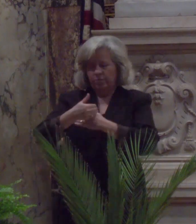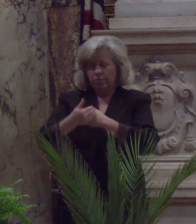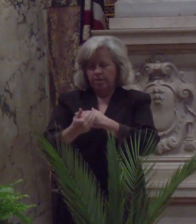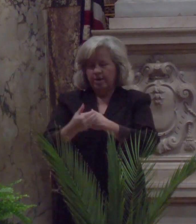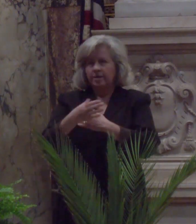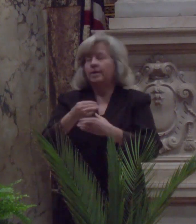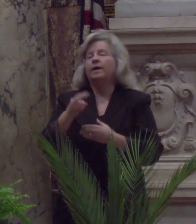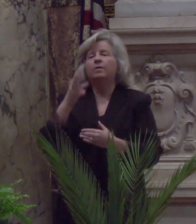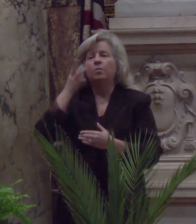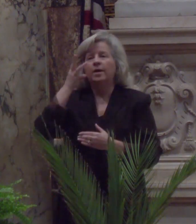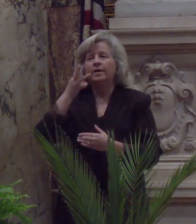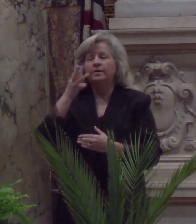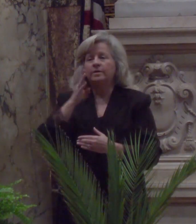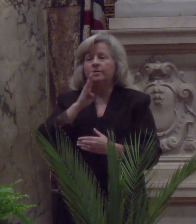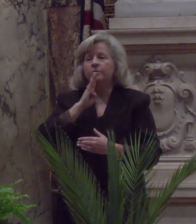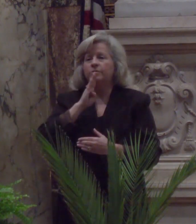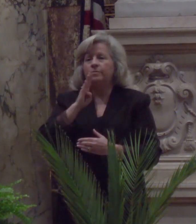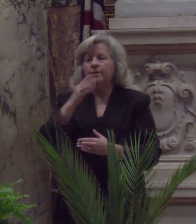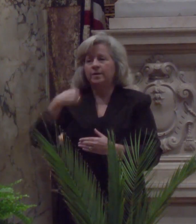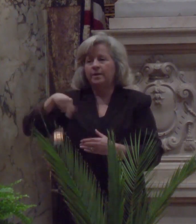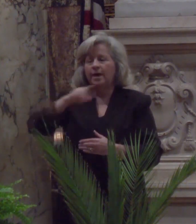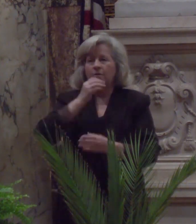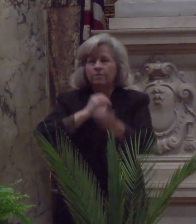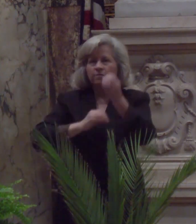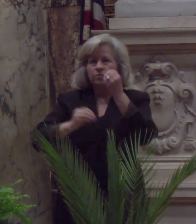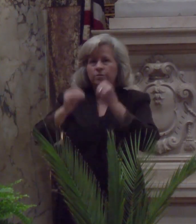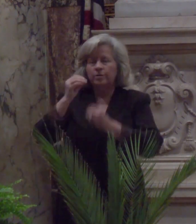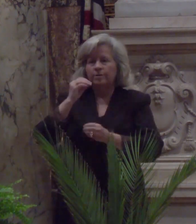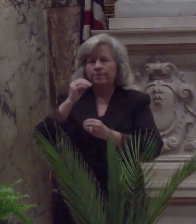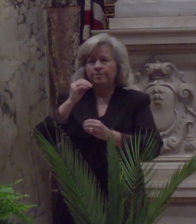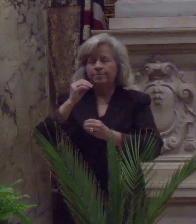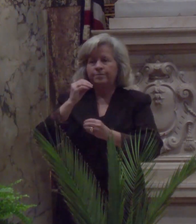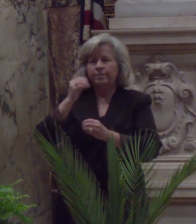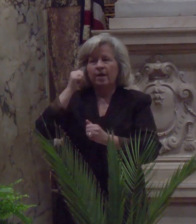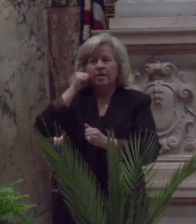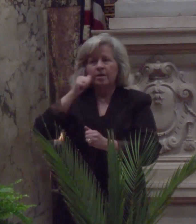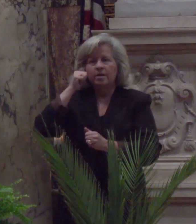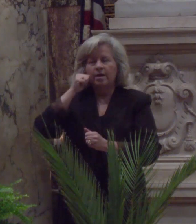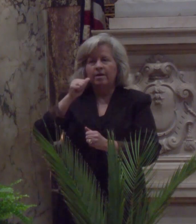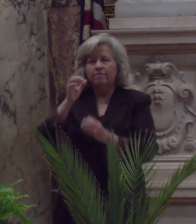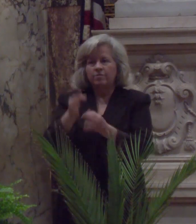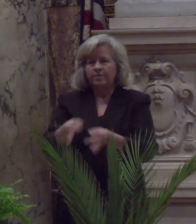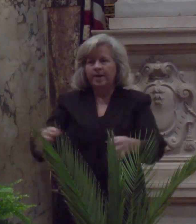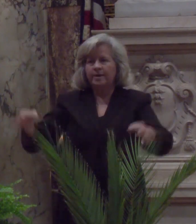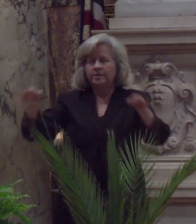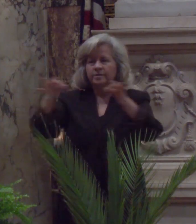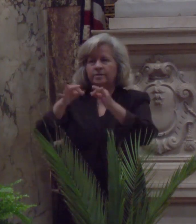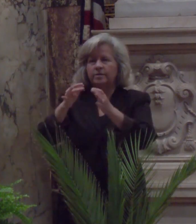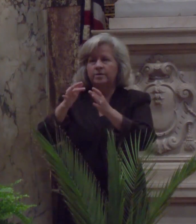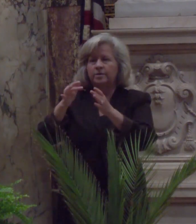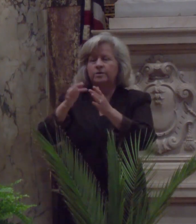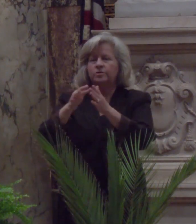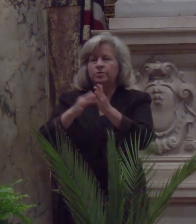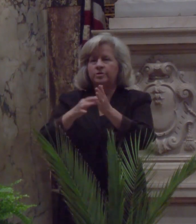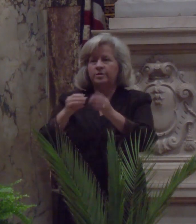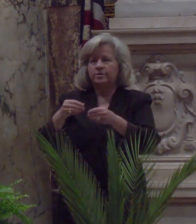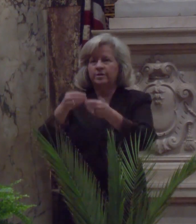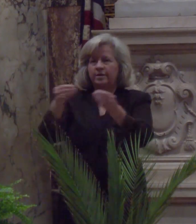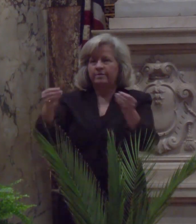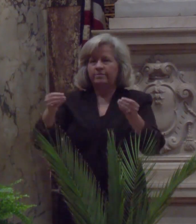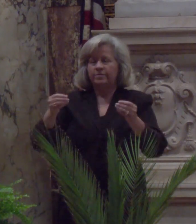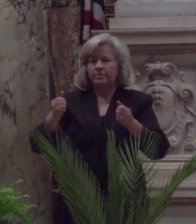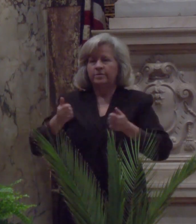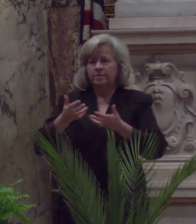wine to be our food. At every Mass, Jesus gives himself to